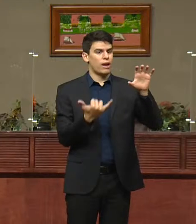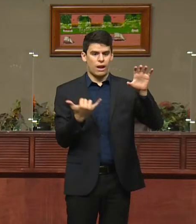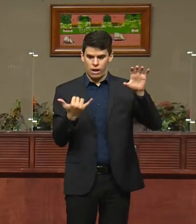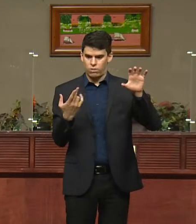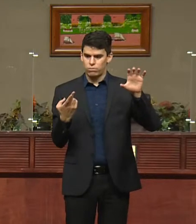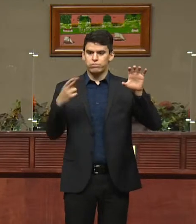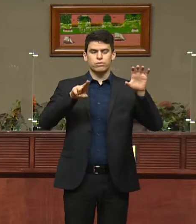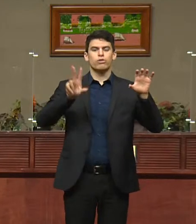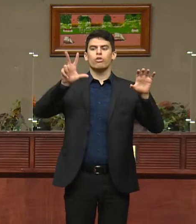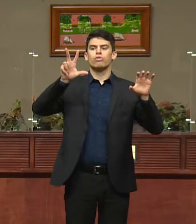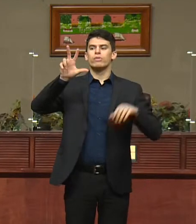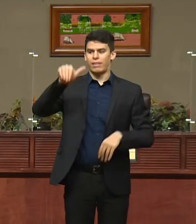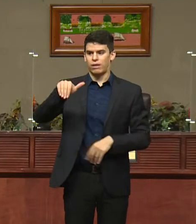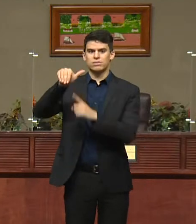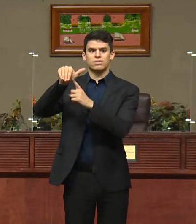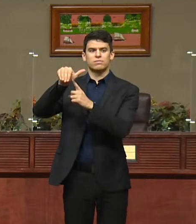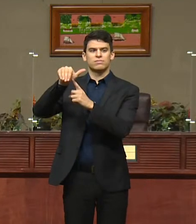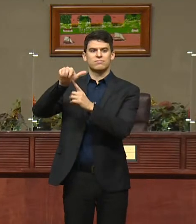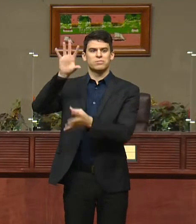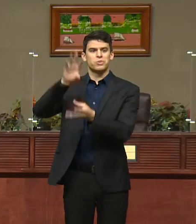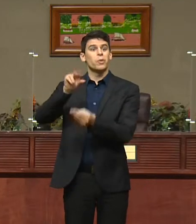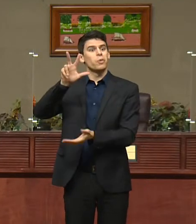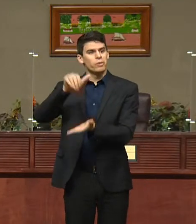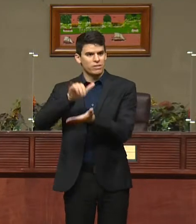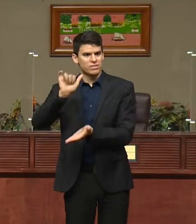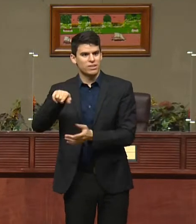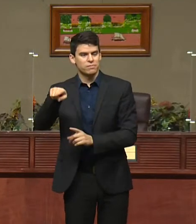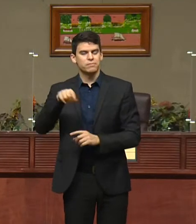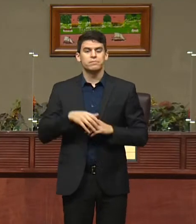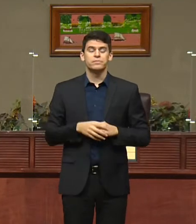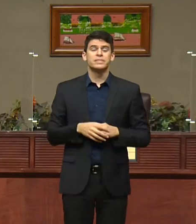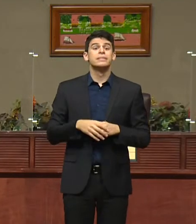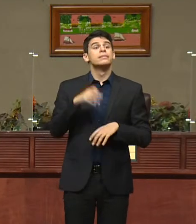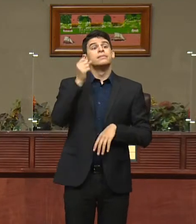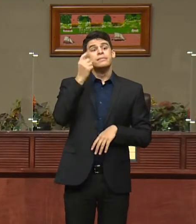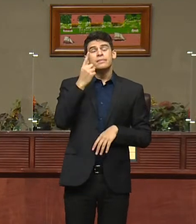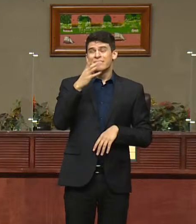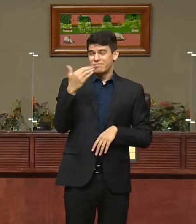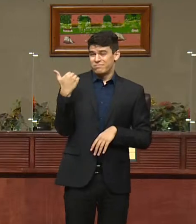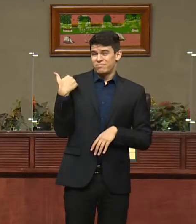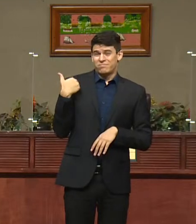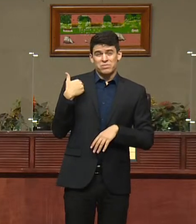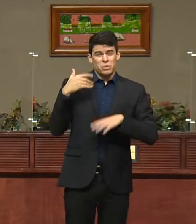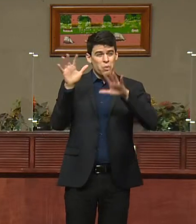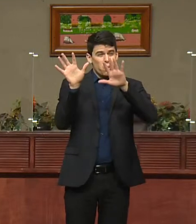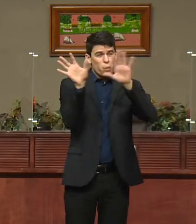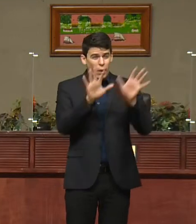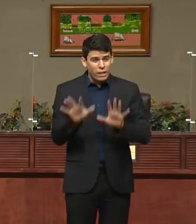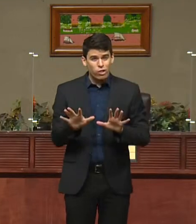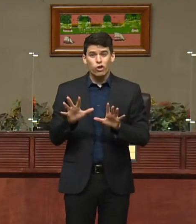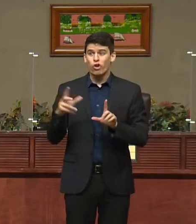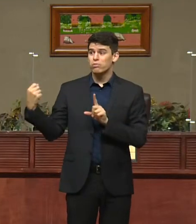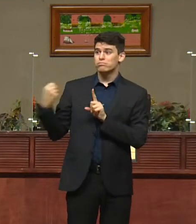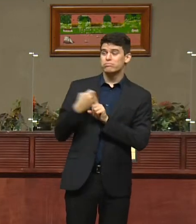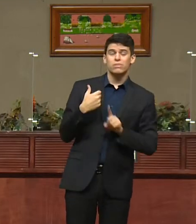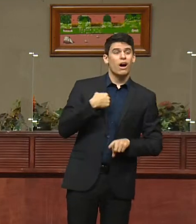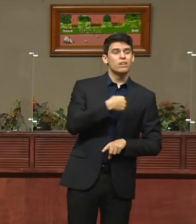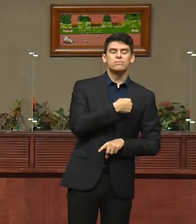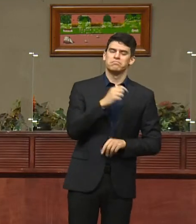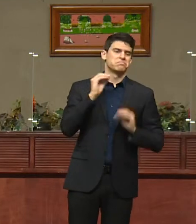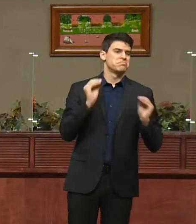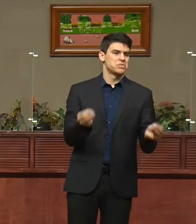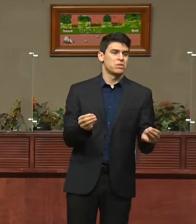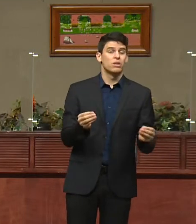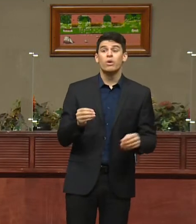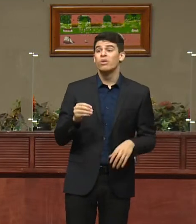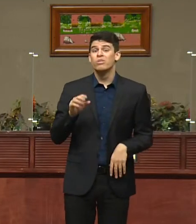doses. We were not directly affected by the weather with regard to the vaccines. Only 1,000 Moderna